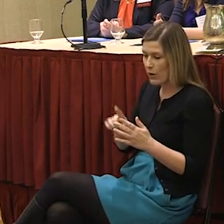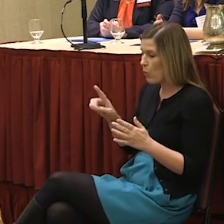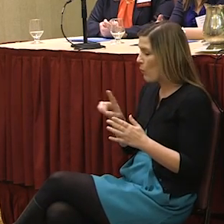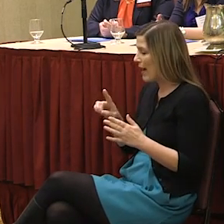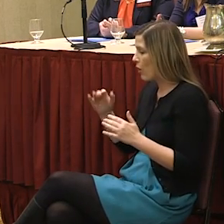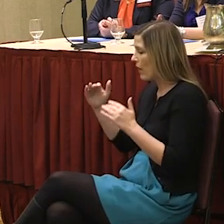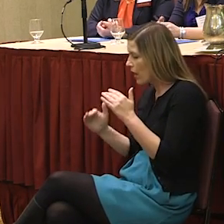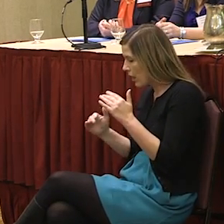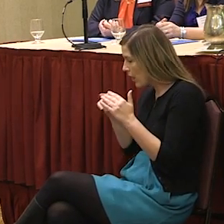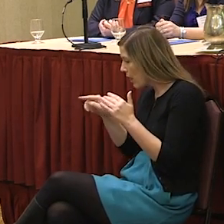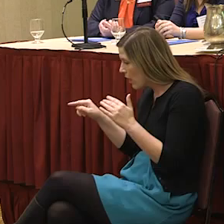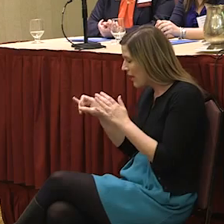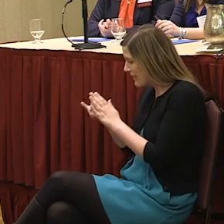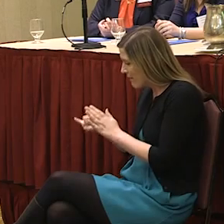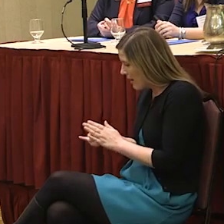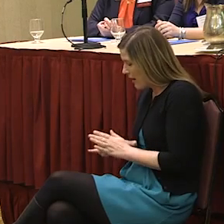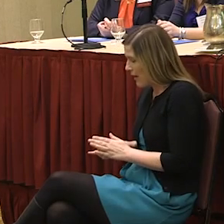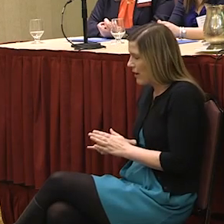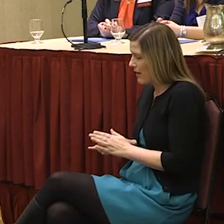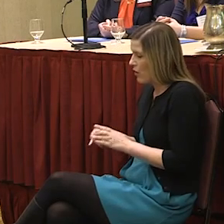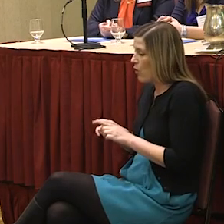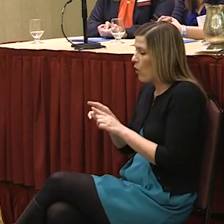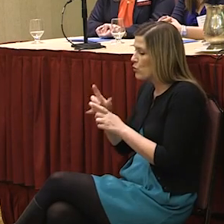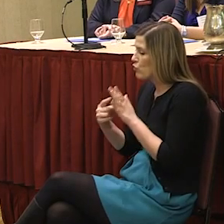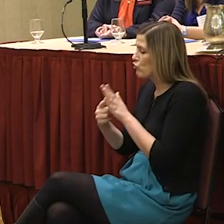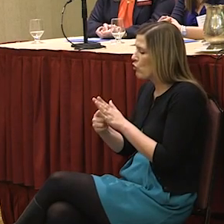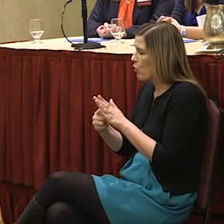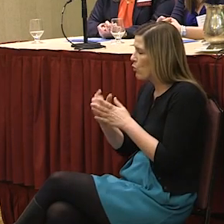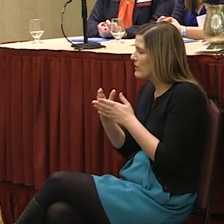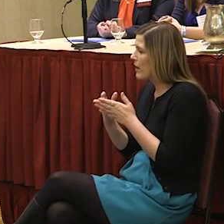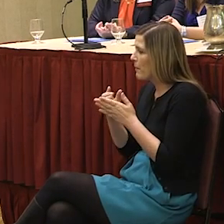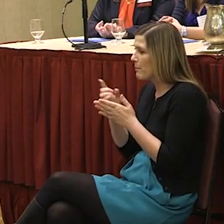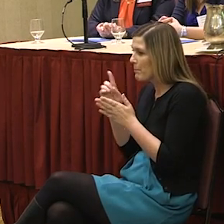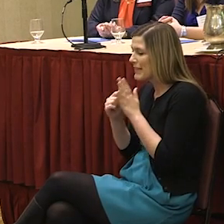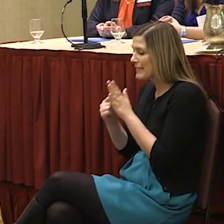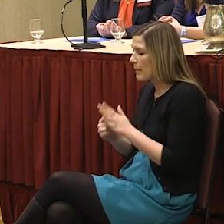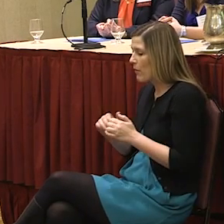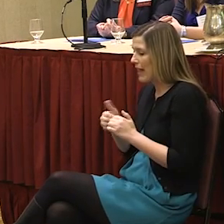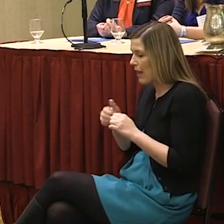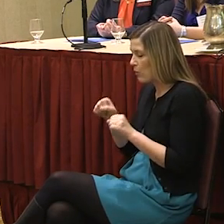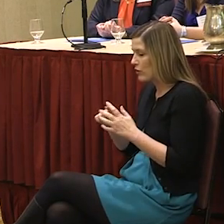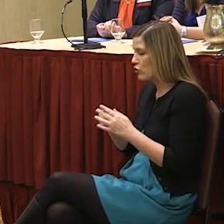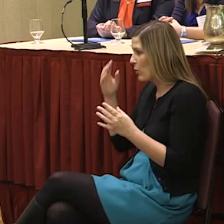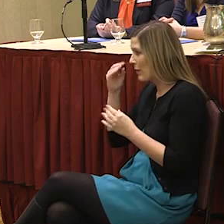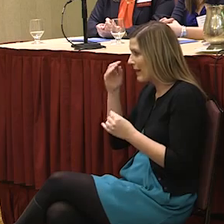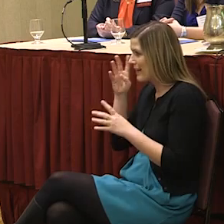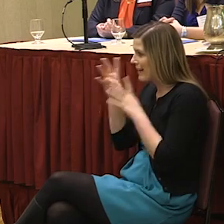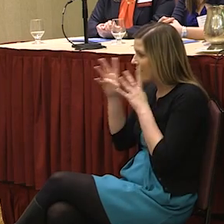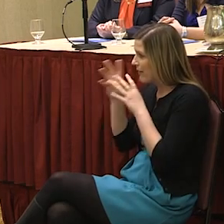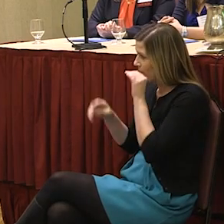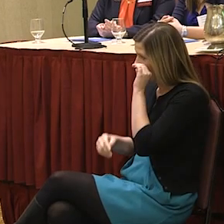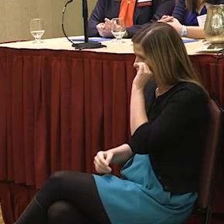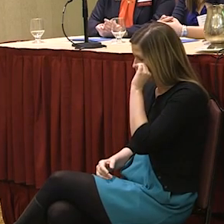the disparities in our state right now. And then we also wanted to show some examples of how we can start to think innovatively